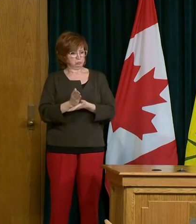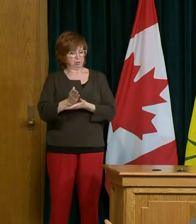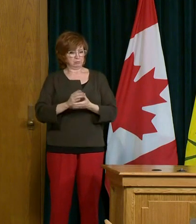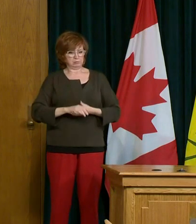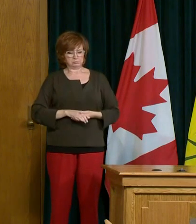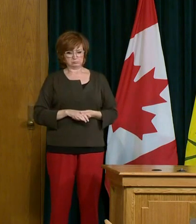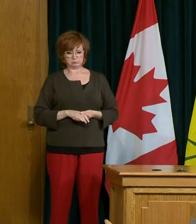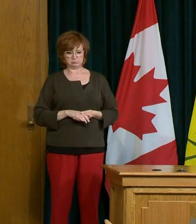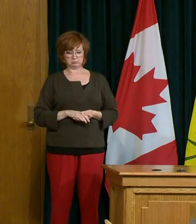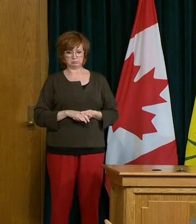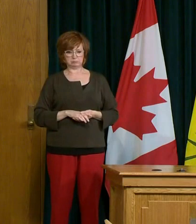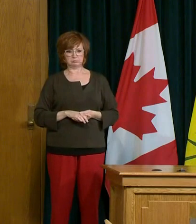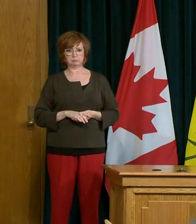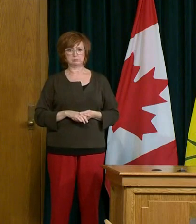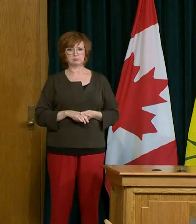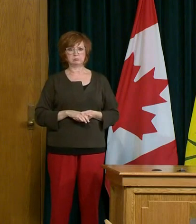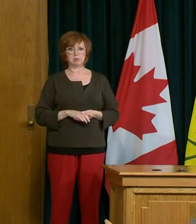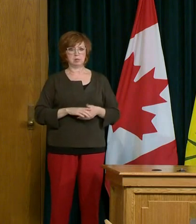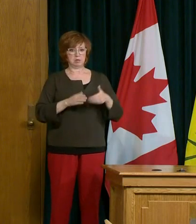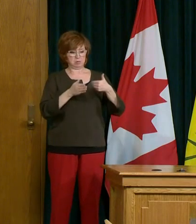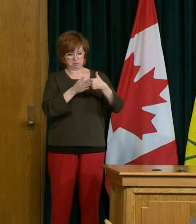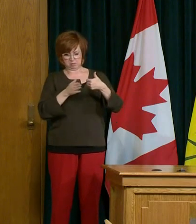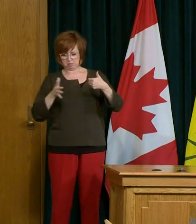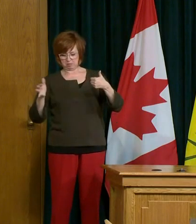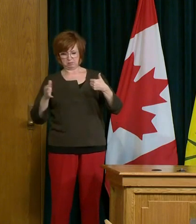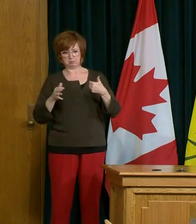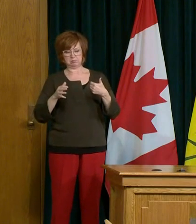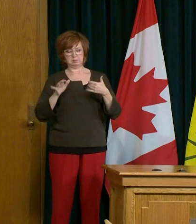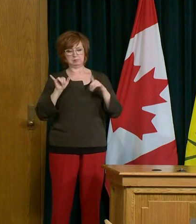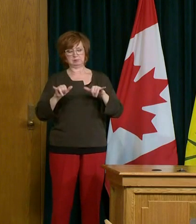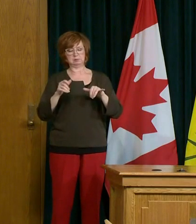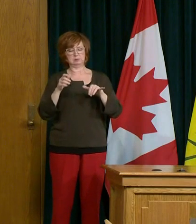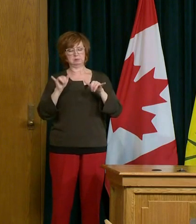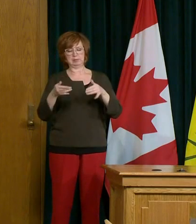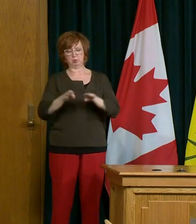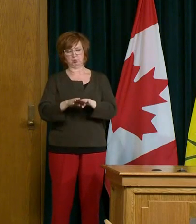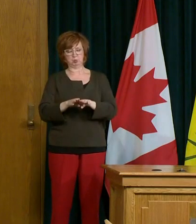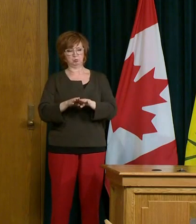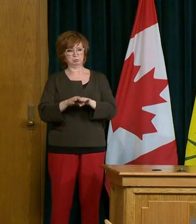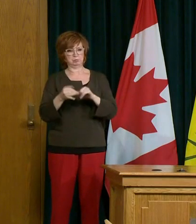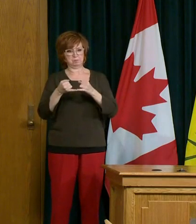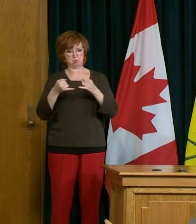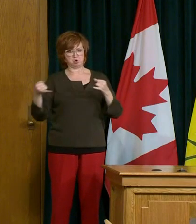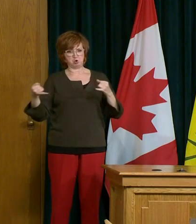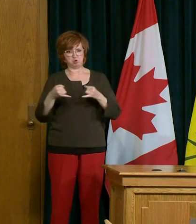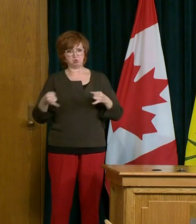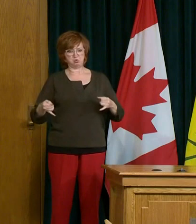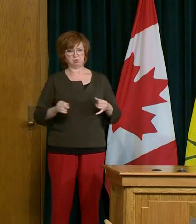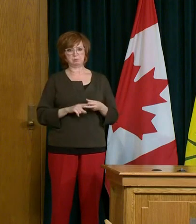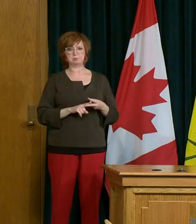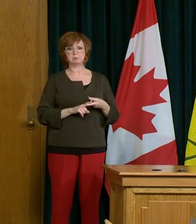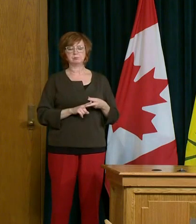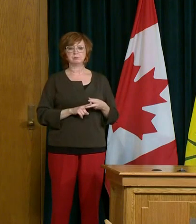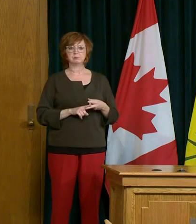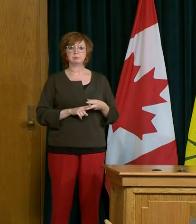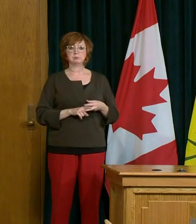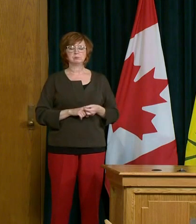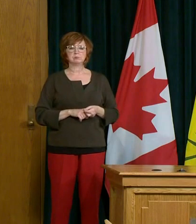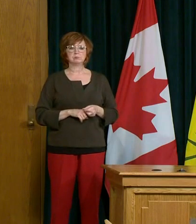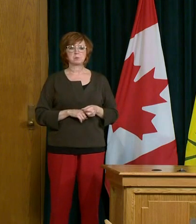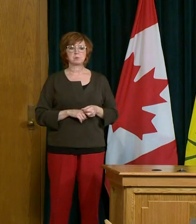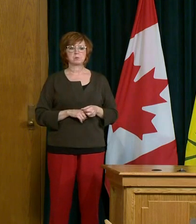closed for the foreseeable future. But understanding as we start to open up areas and sectors of the Canadian